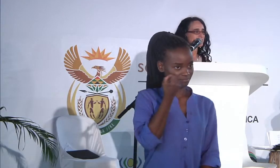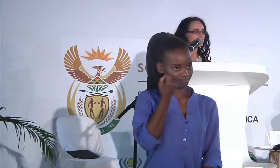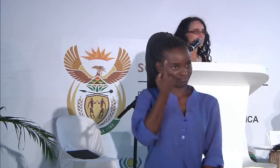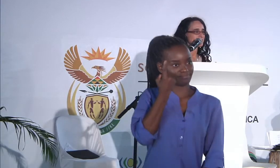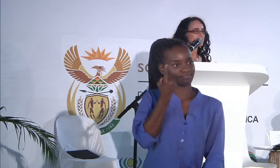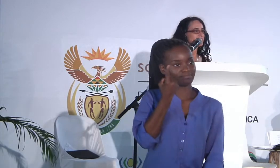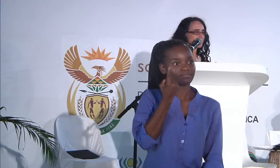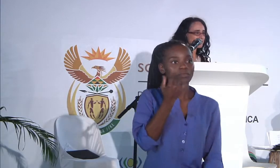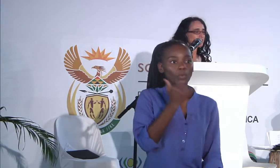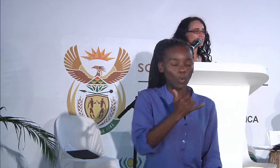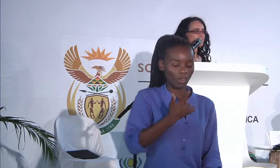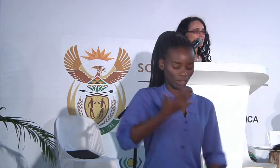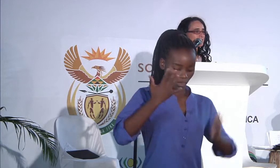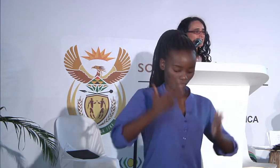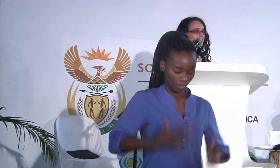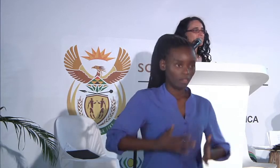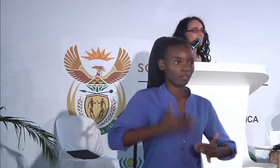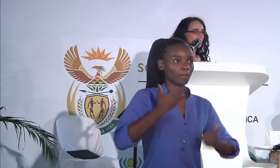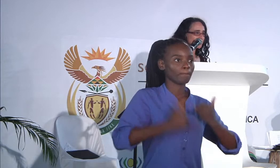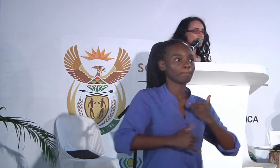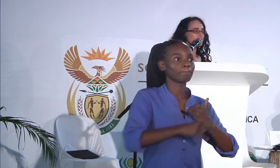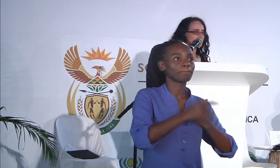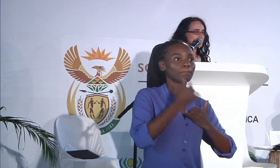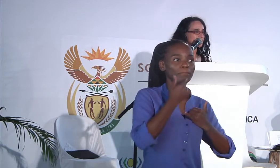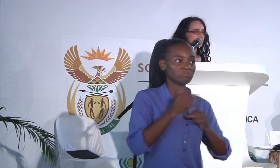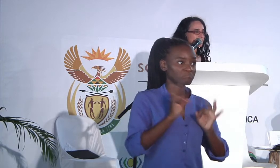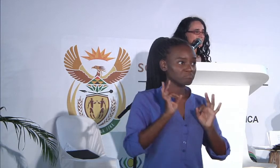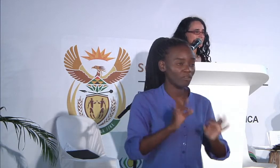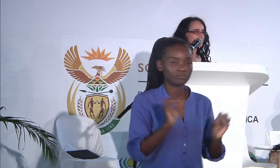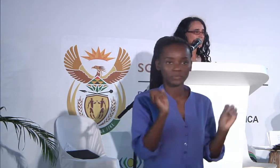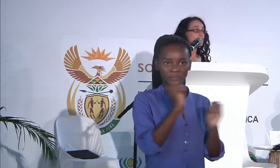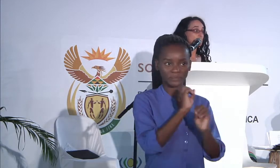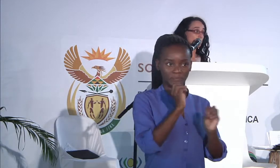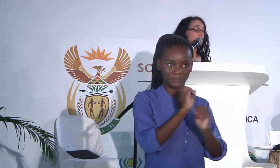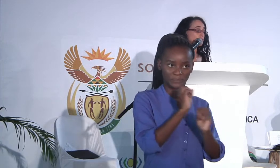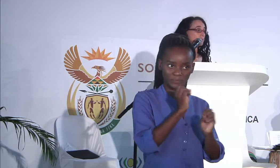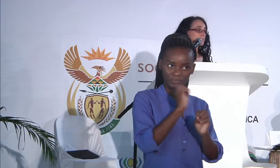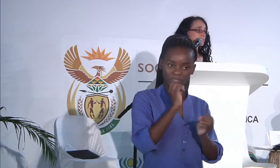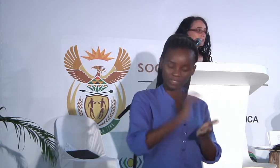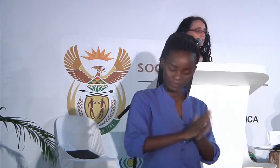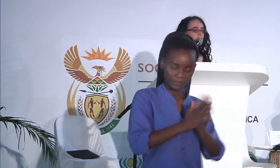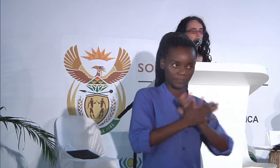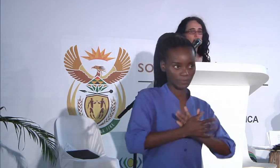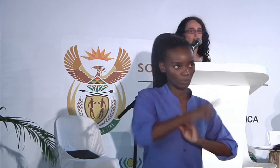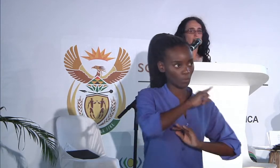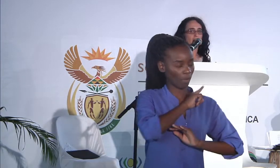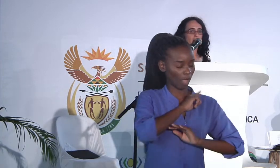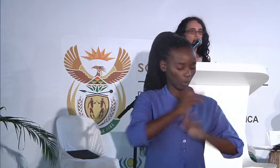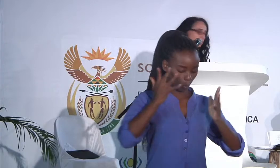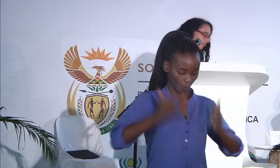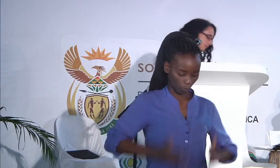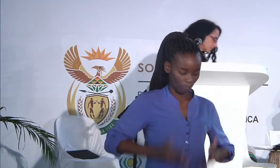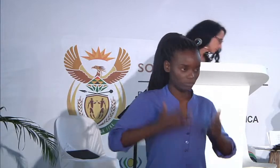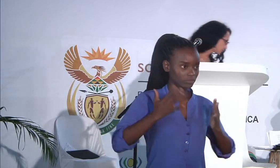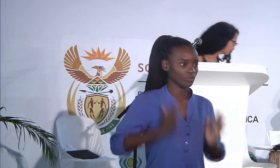fragmented, incoherent, inconsistent, as we are humans. Thank you very much.